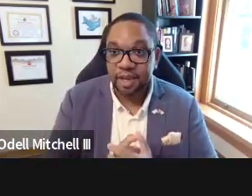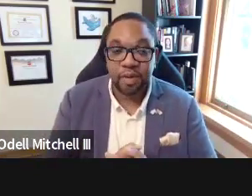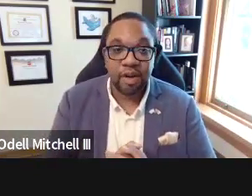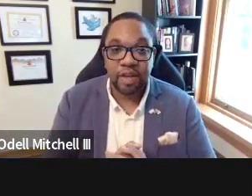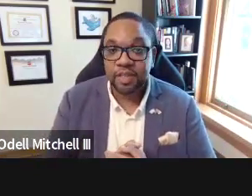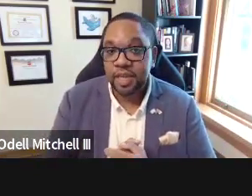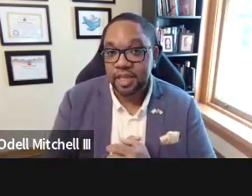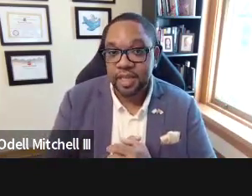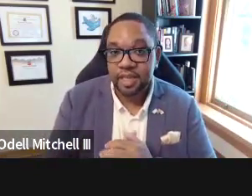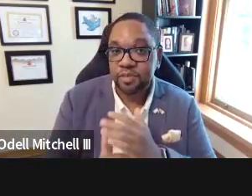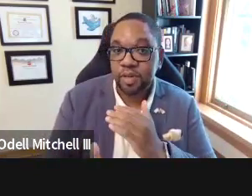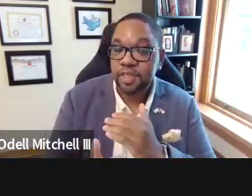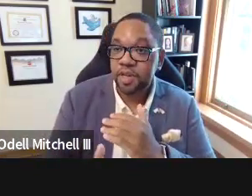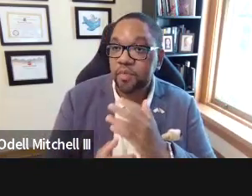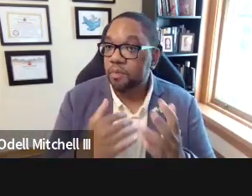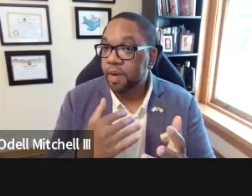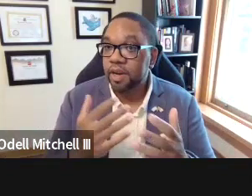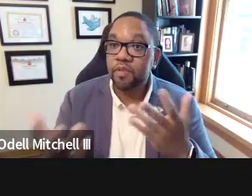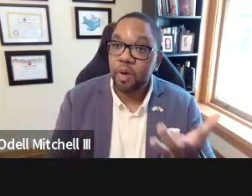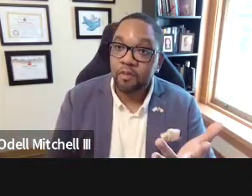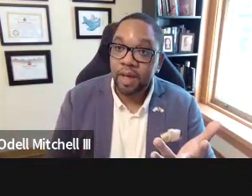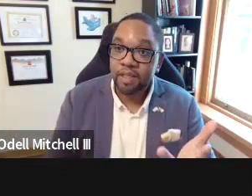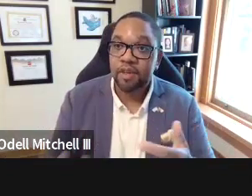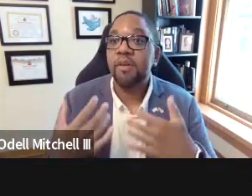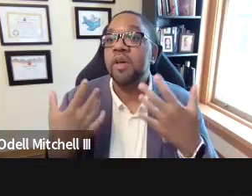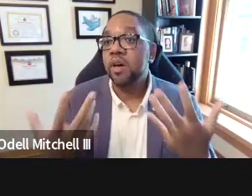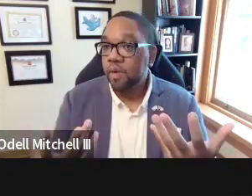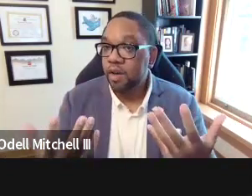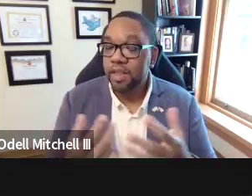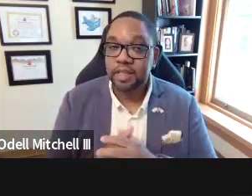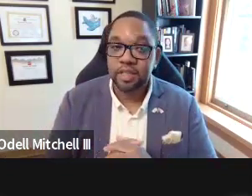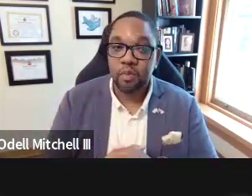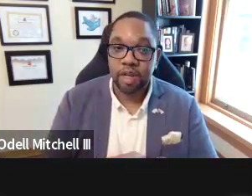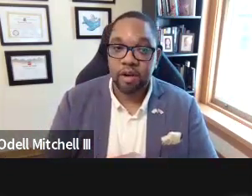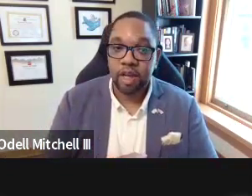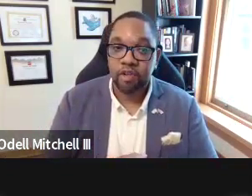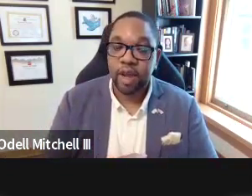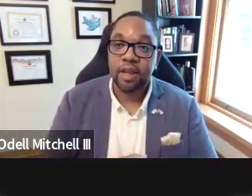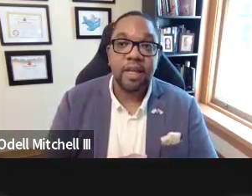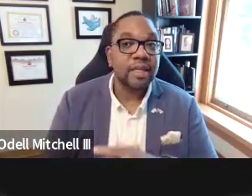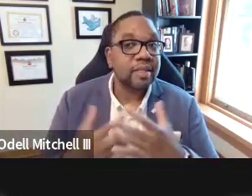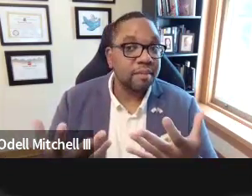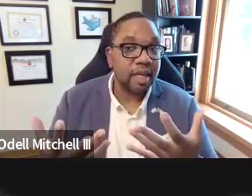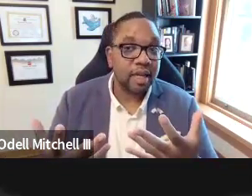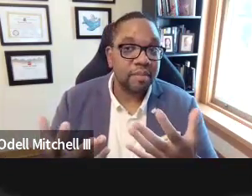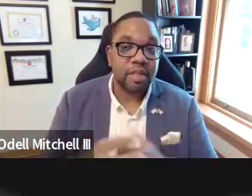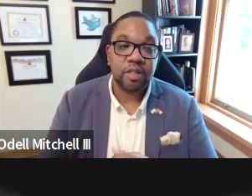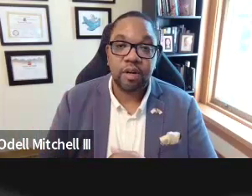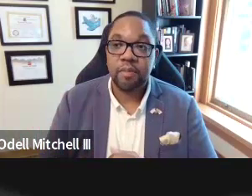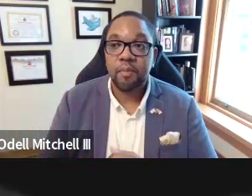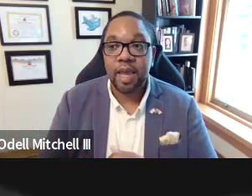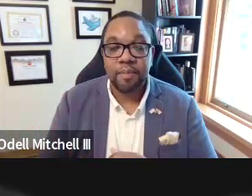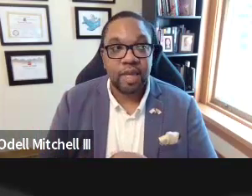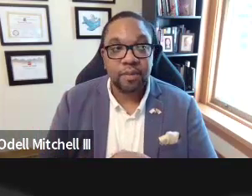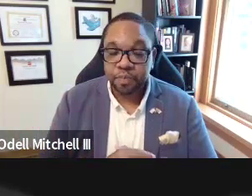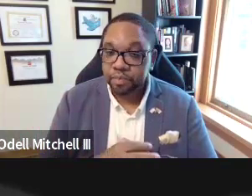in this example here, it even says that this will continue for a period of 12 months. So we know that this is a one-year contract. Sometimes the